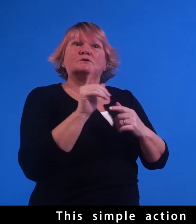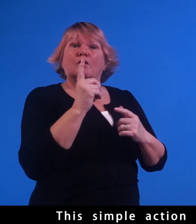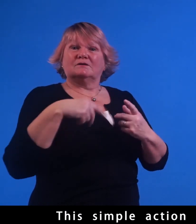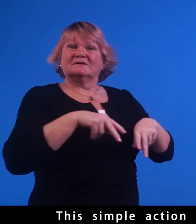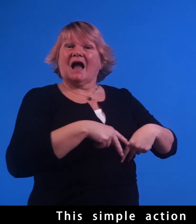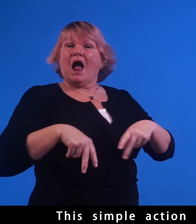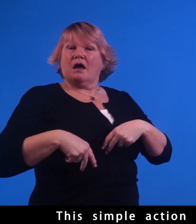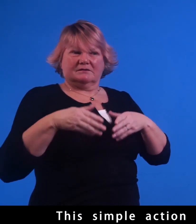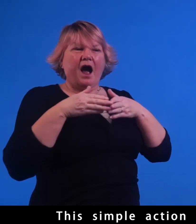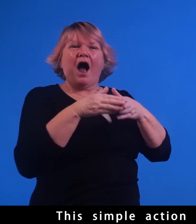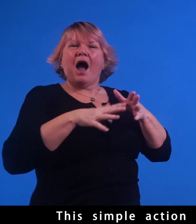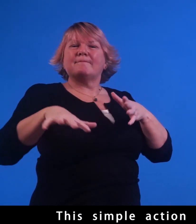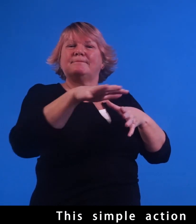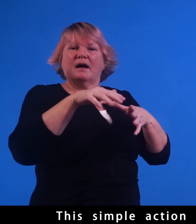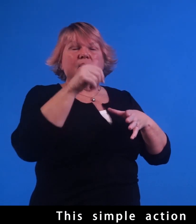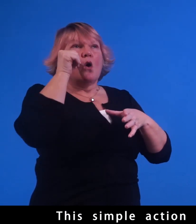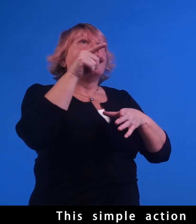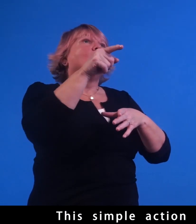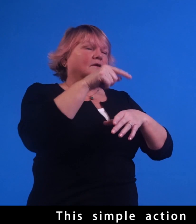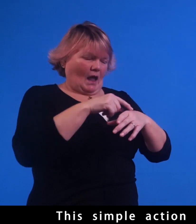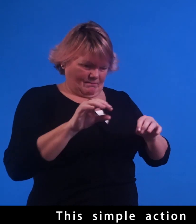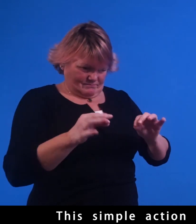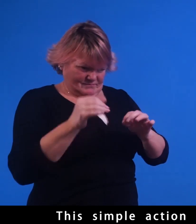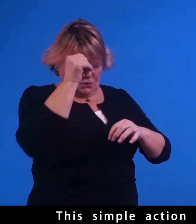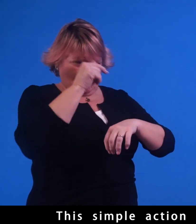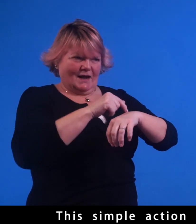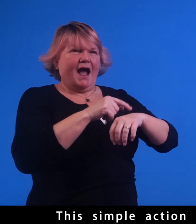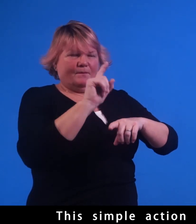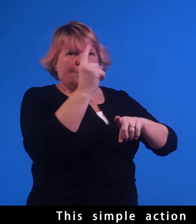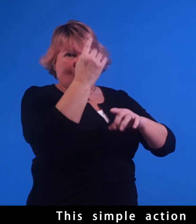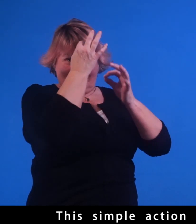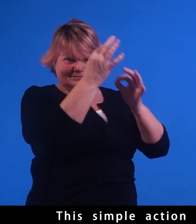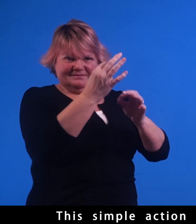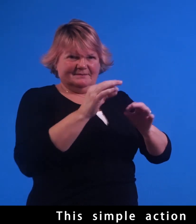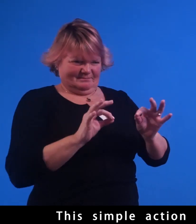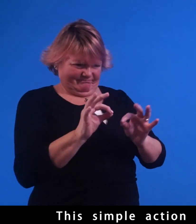important for sailors at harbour to know the exact time to set their chronometers.